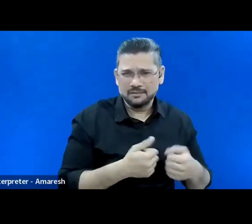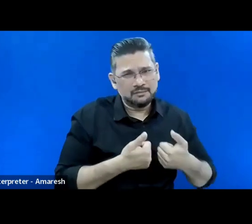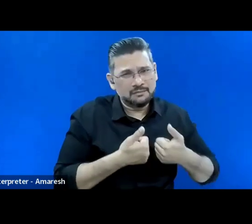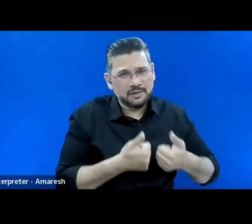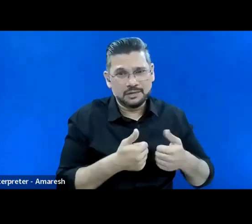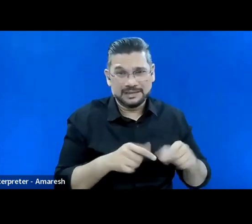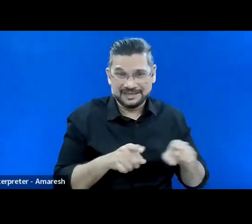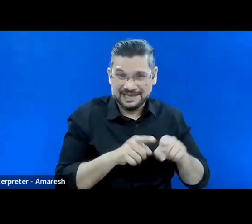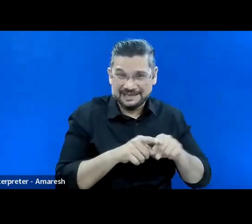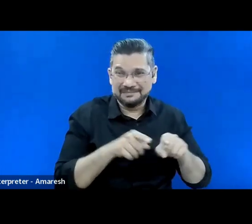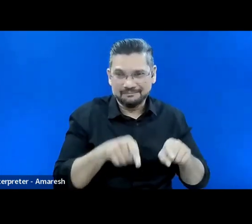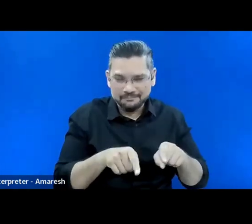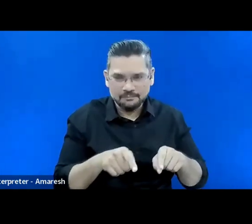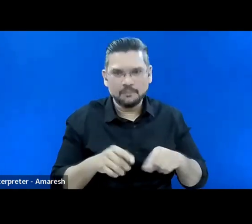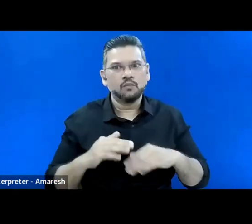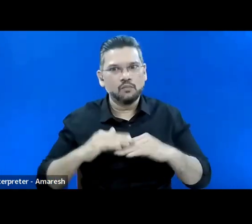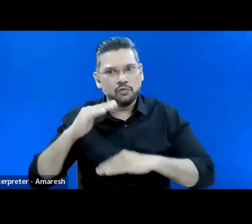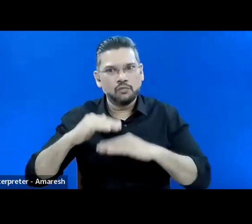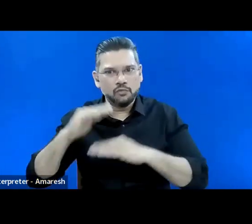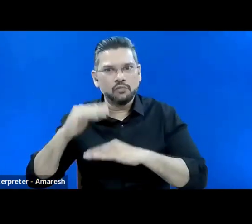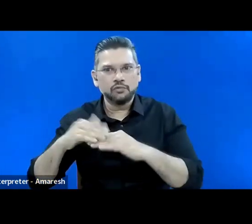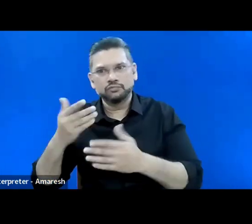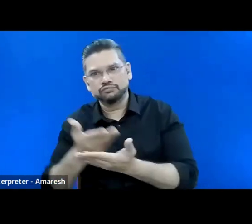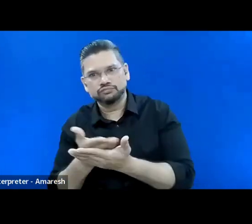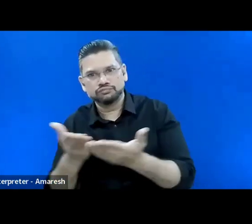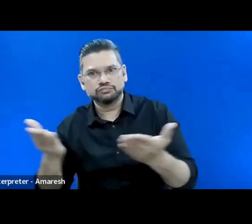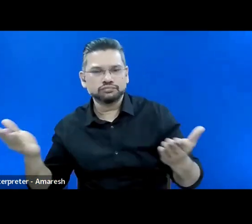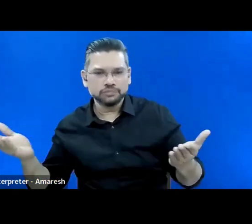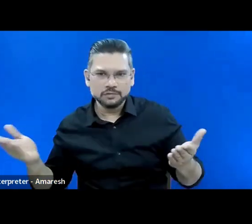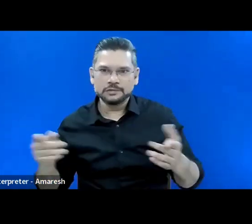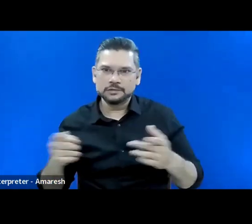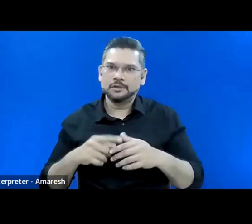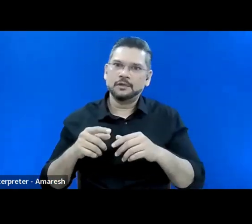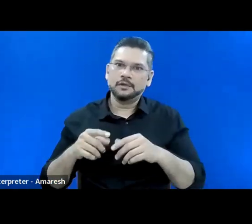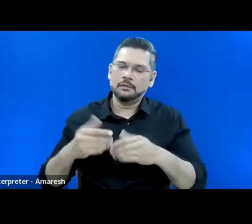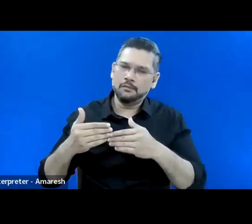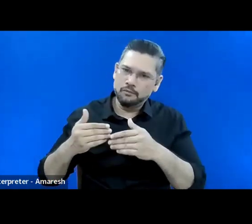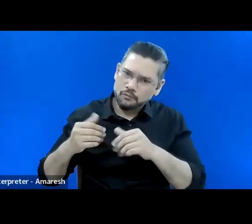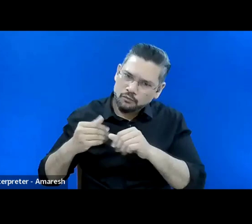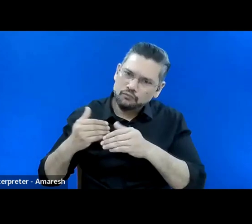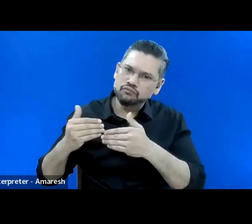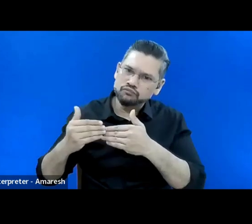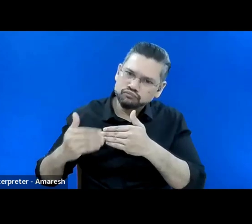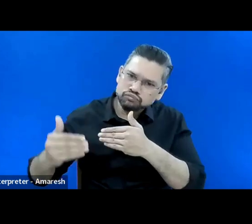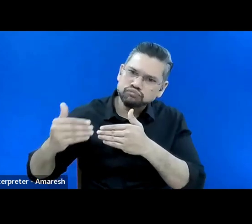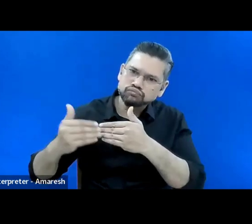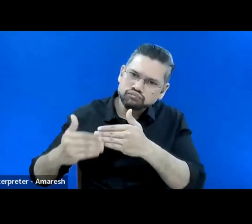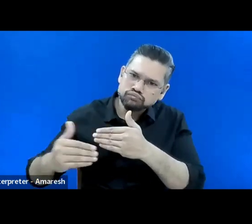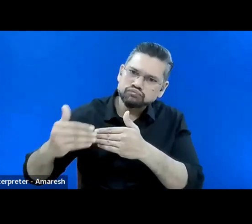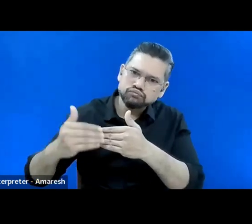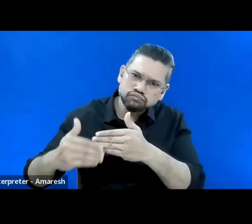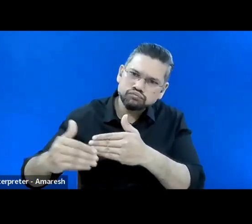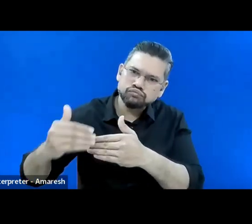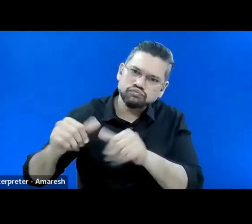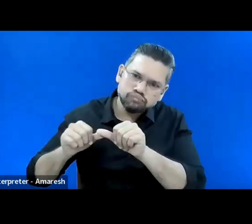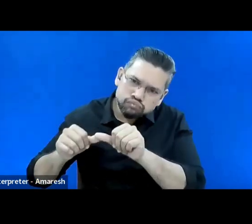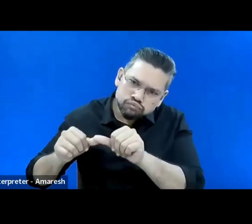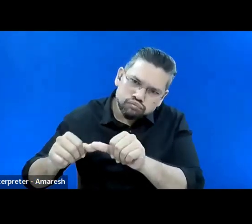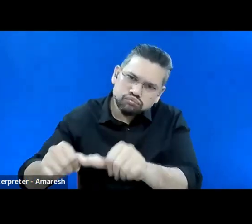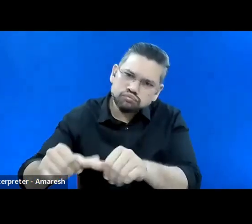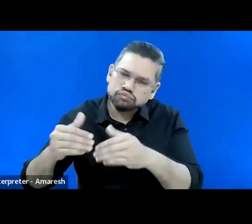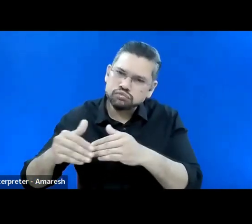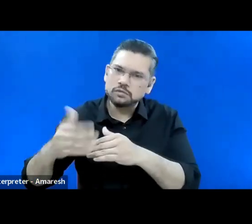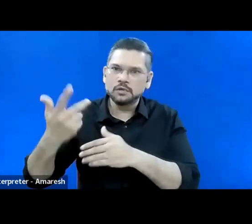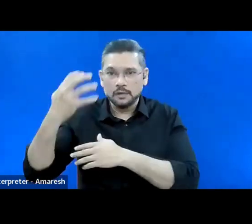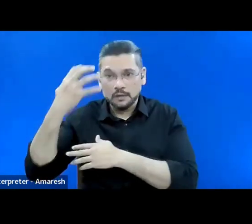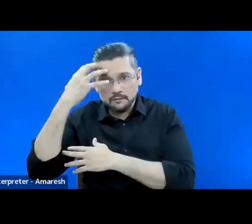be done one-off, it needs to be continuous. You know, it needs to take place at the government level, with law